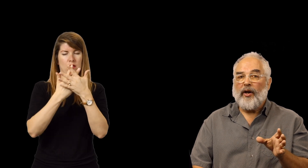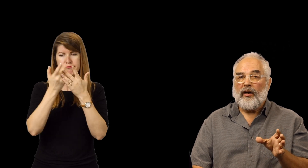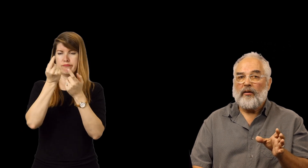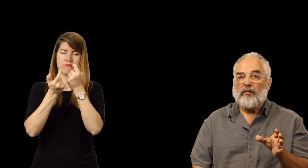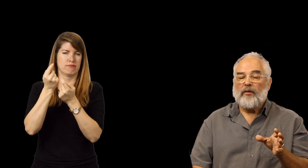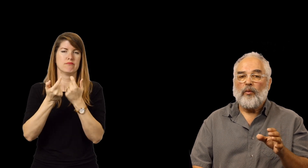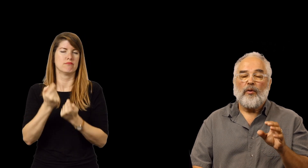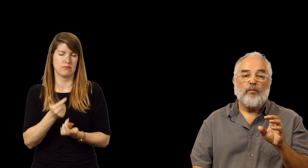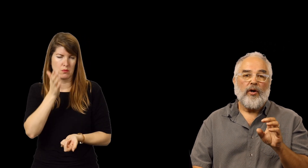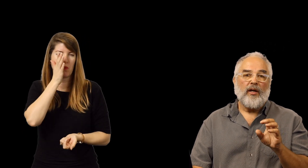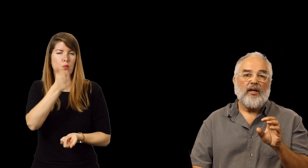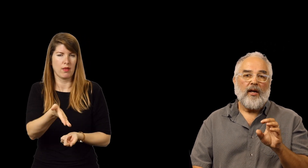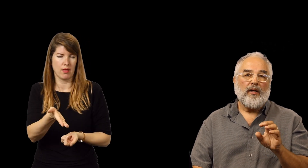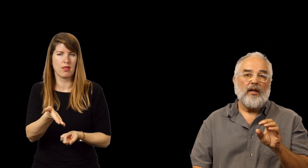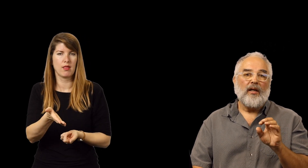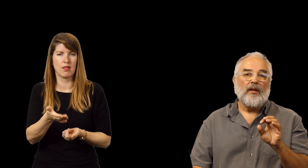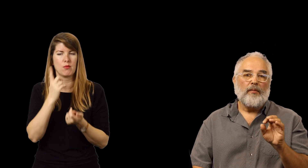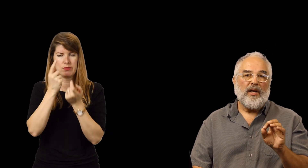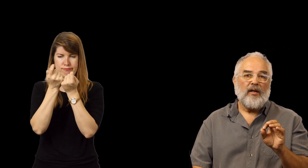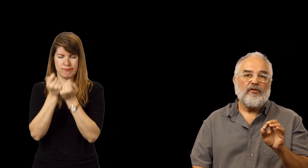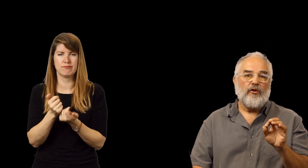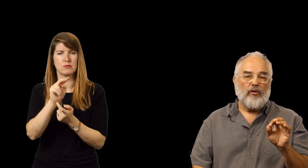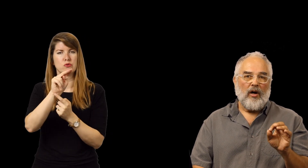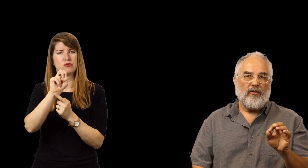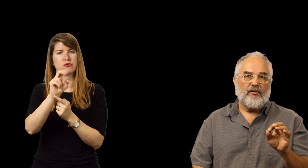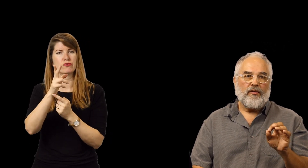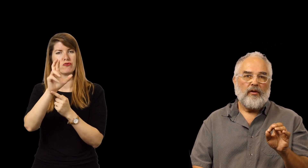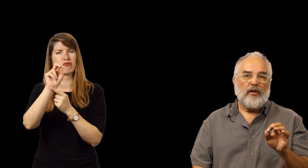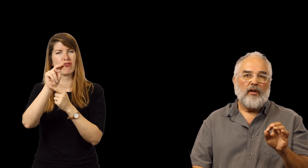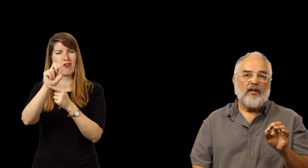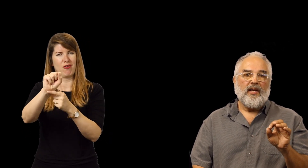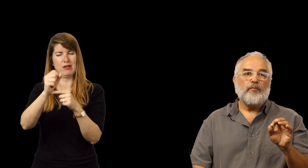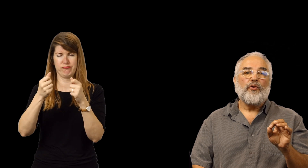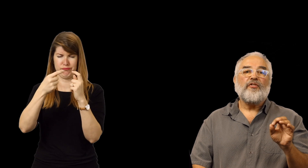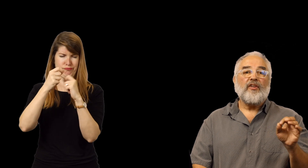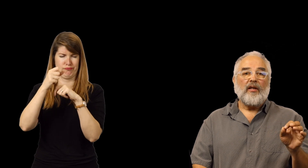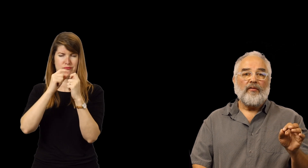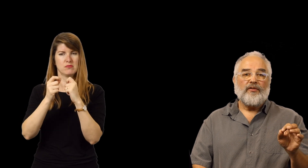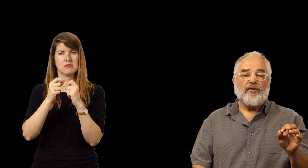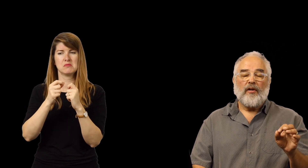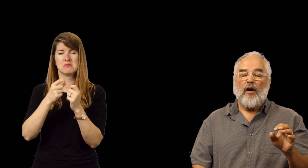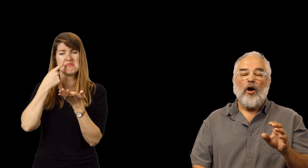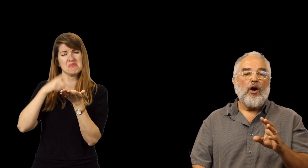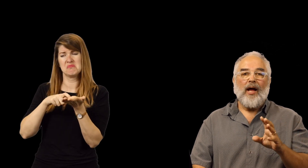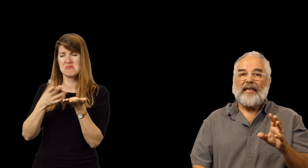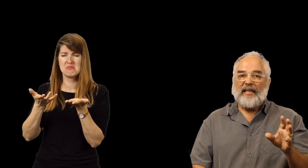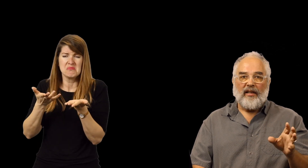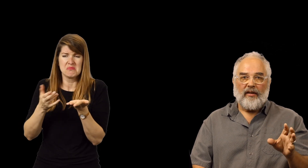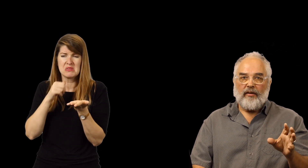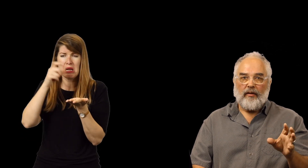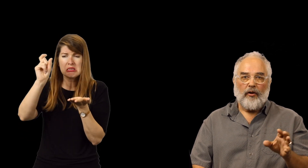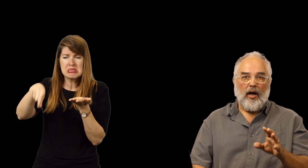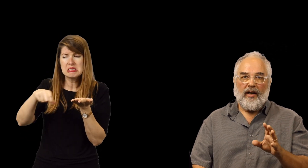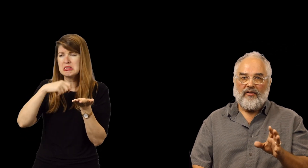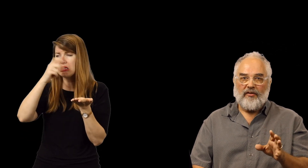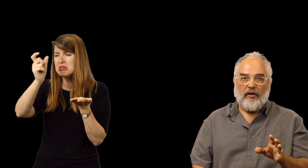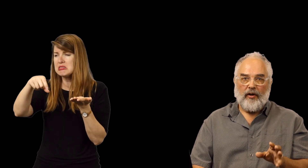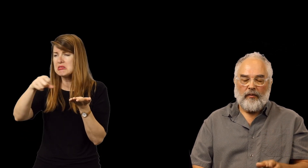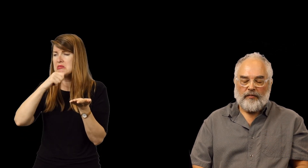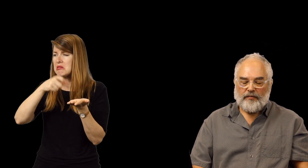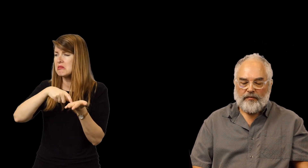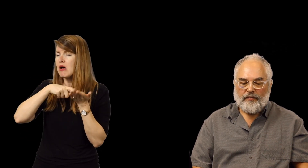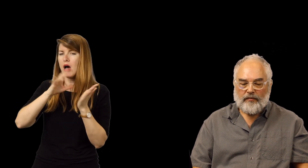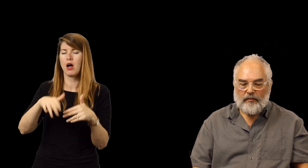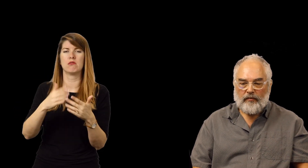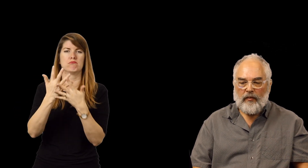of pruning, where the brain, again, it eliminates neurons that it perceives are not needed, are not